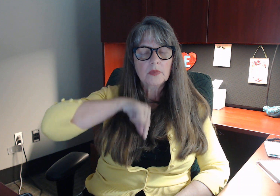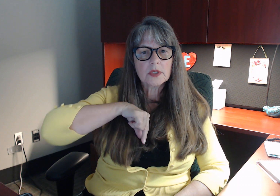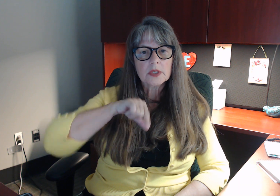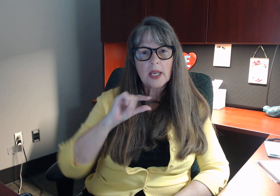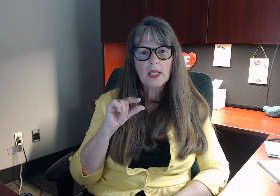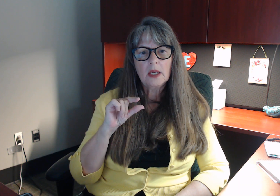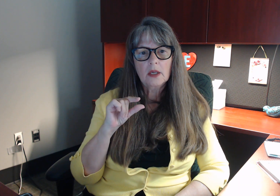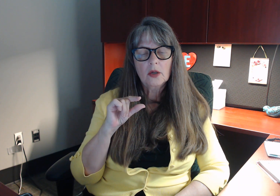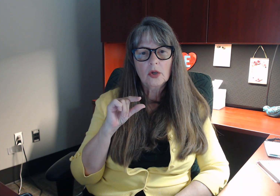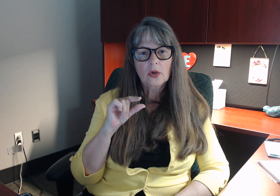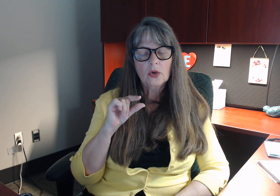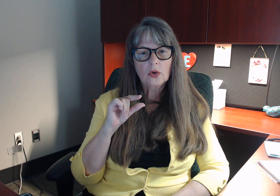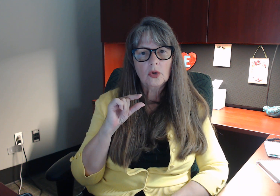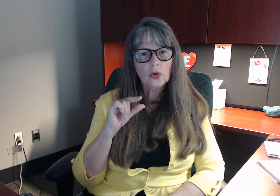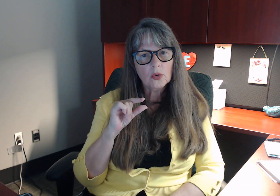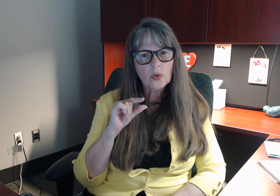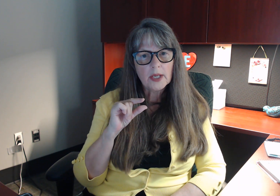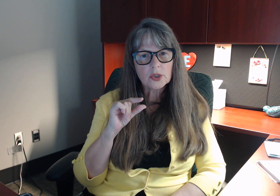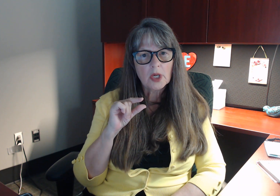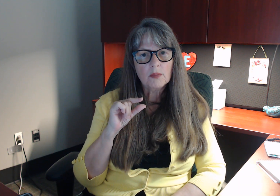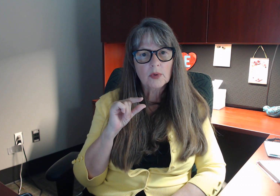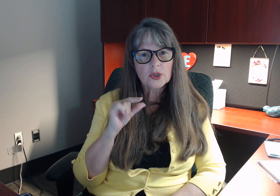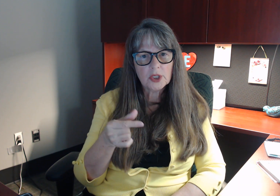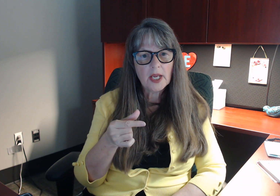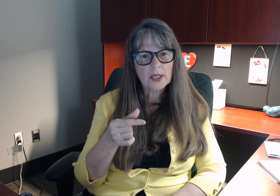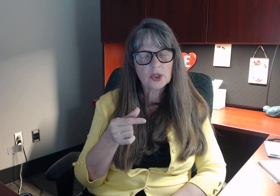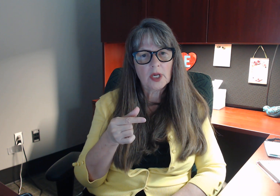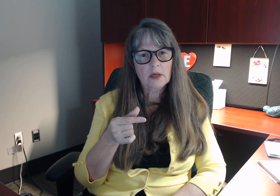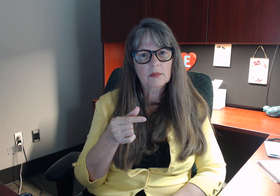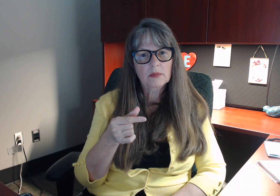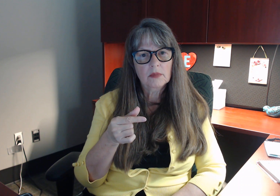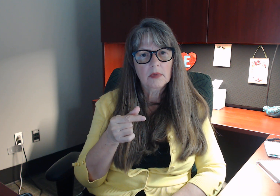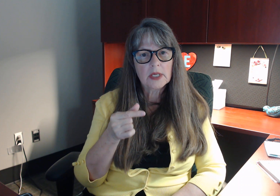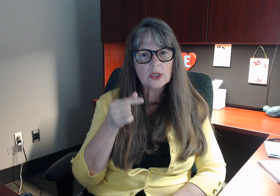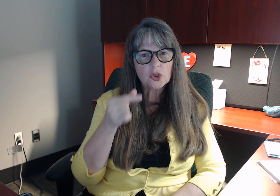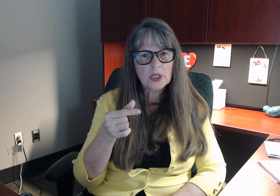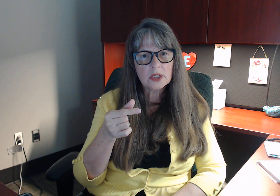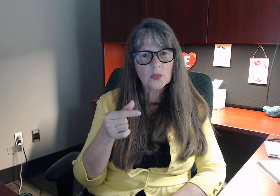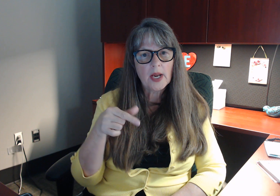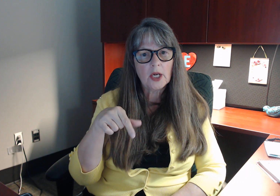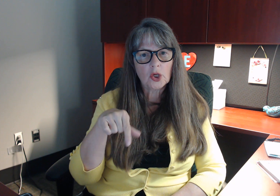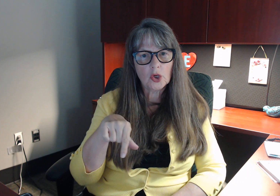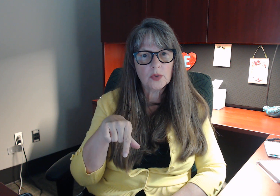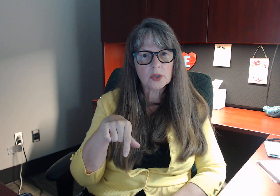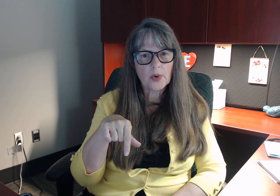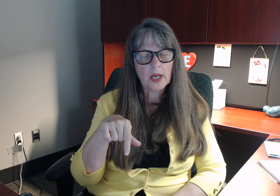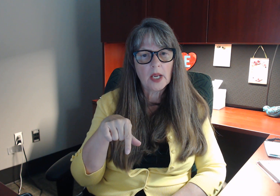This is a Q hand shape or a G hand shape. It's a G this way and a Q this way,